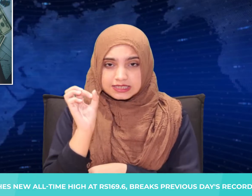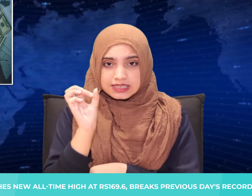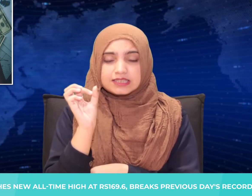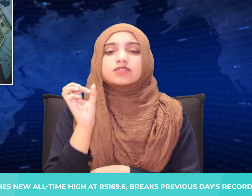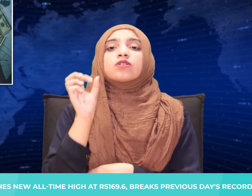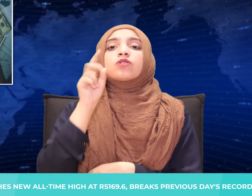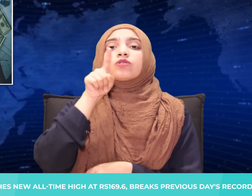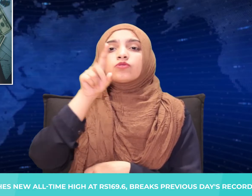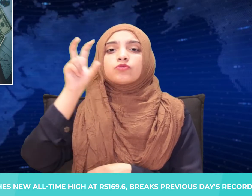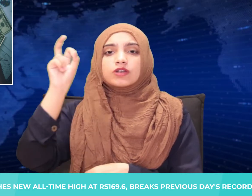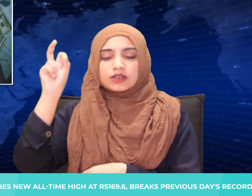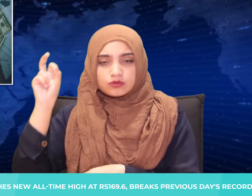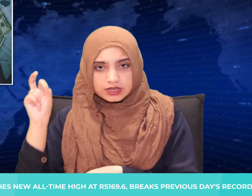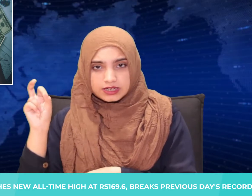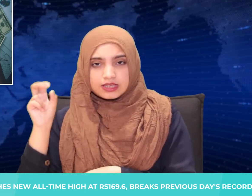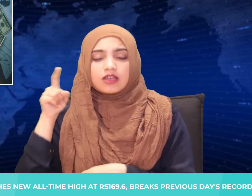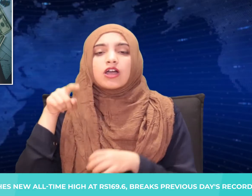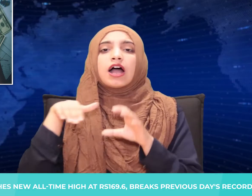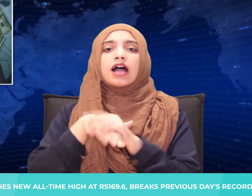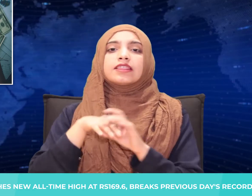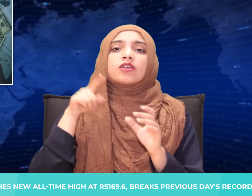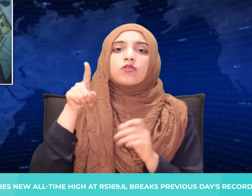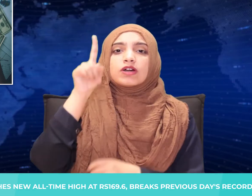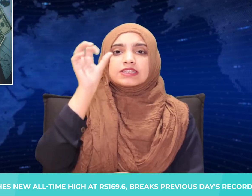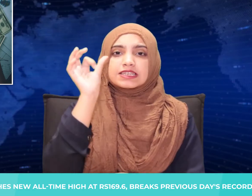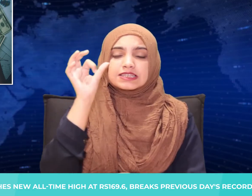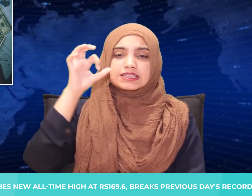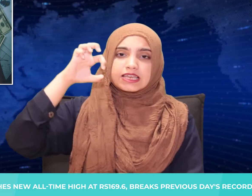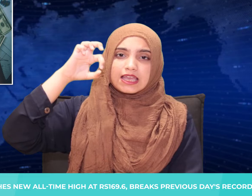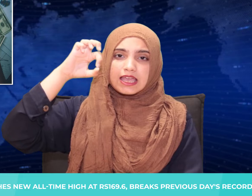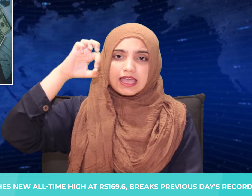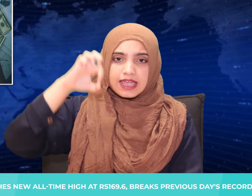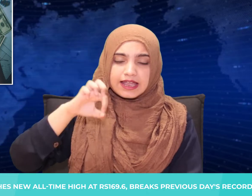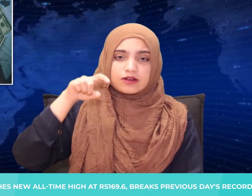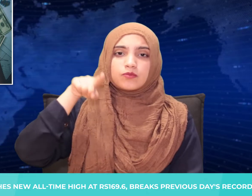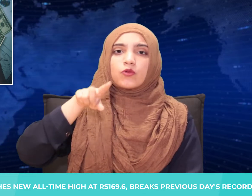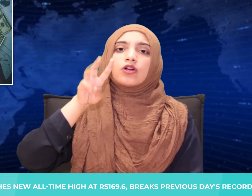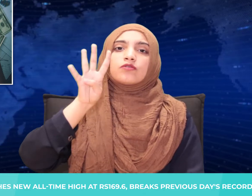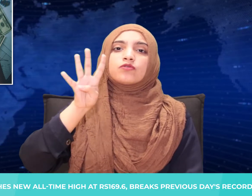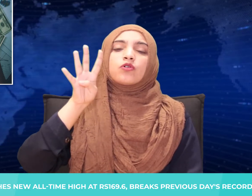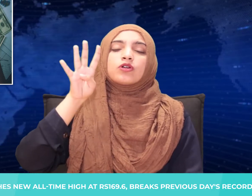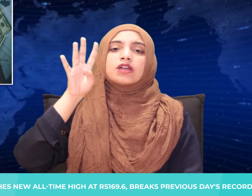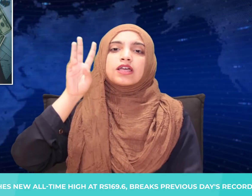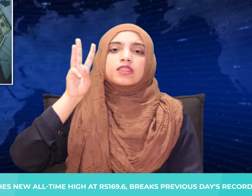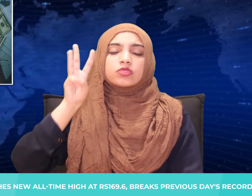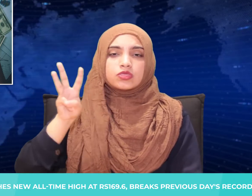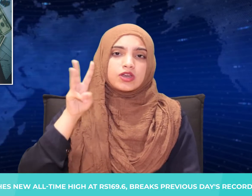hit Rs 168.43. Then it started declining and reached